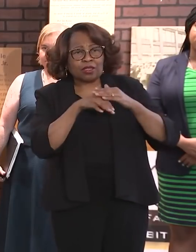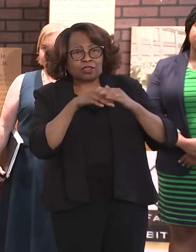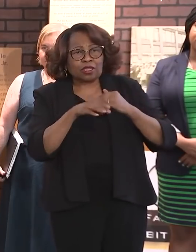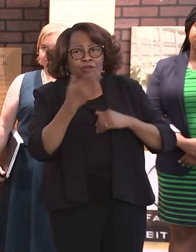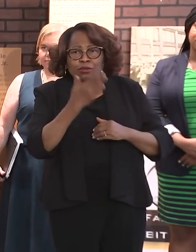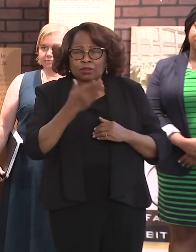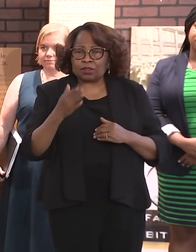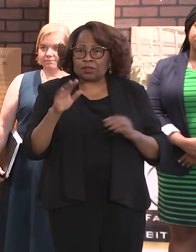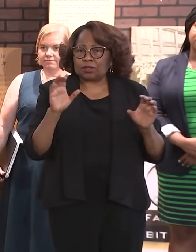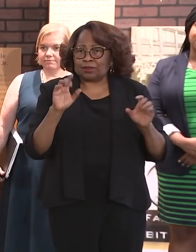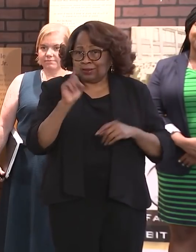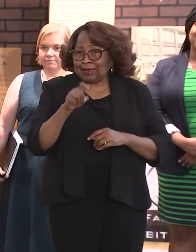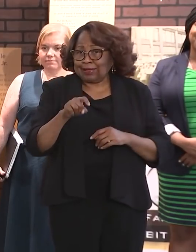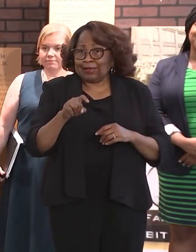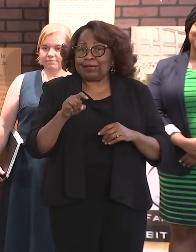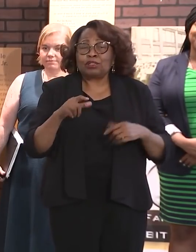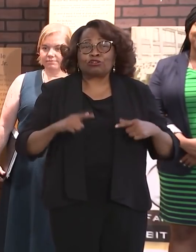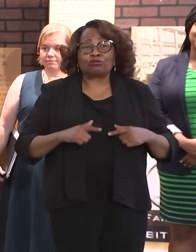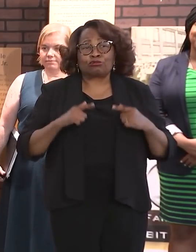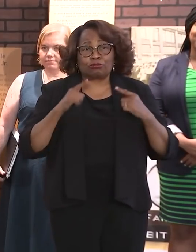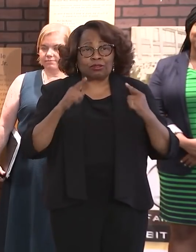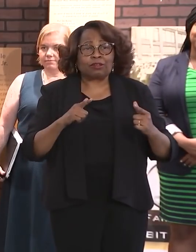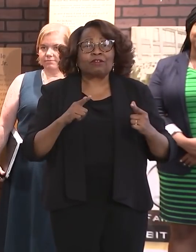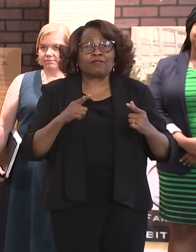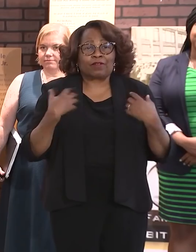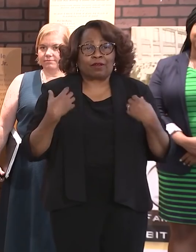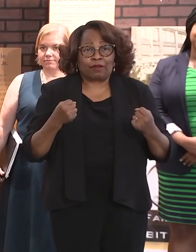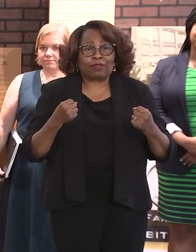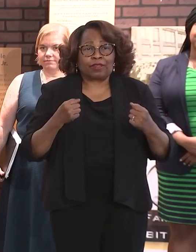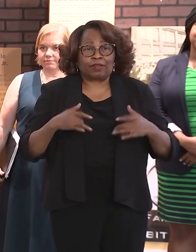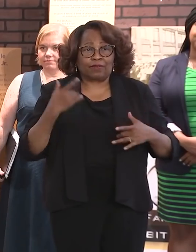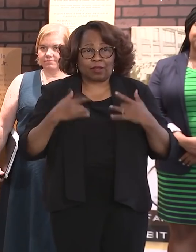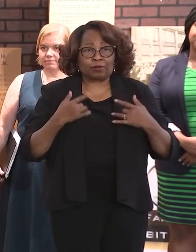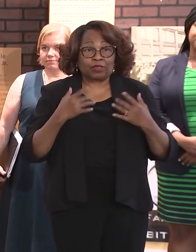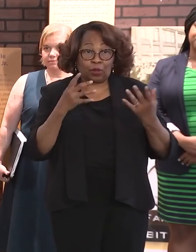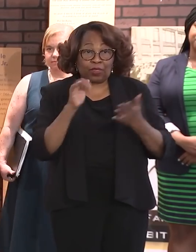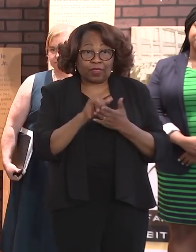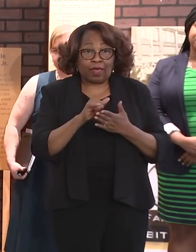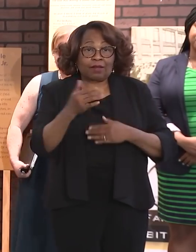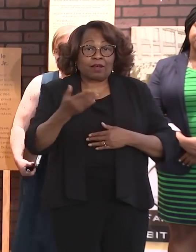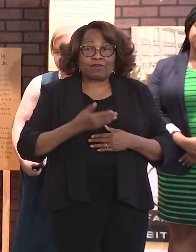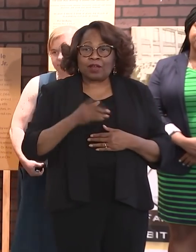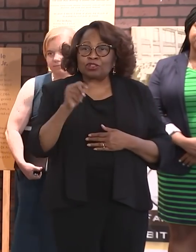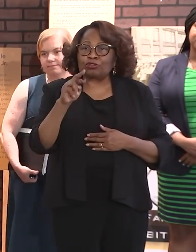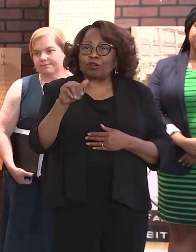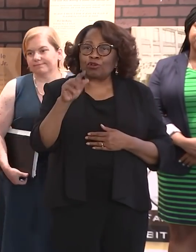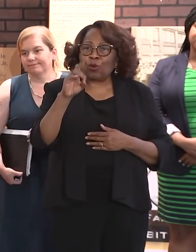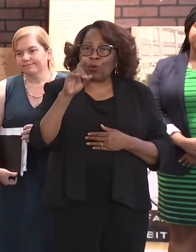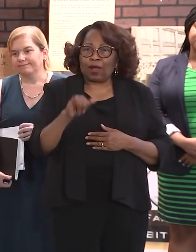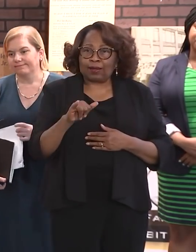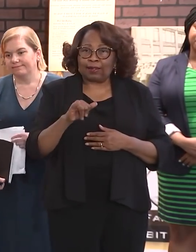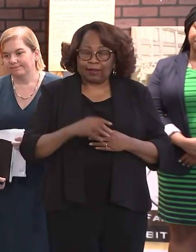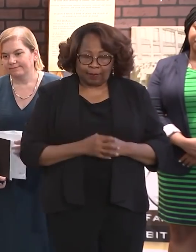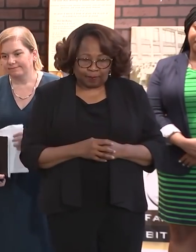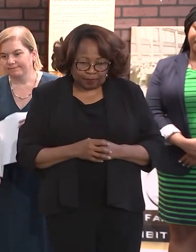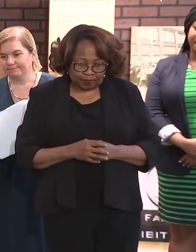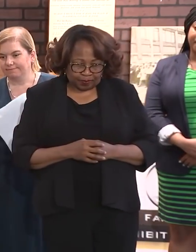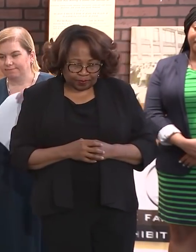the tools that they need to live healthy and vibrant lives. And with that, I'd like to invite Dr. Arwady to come to the